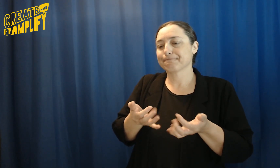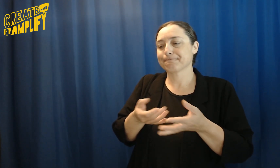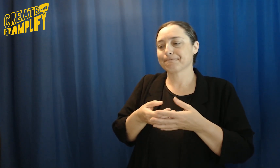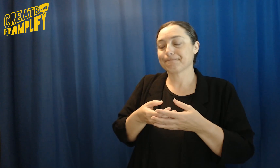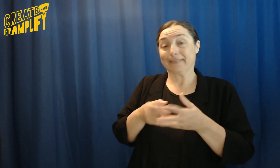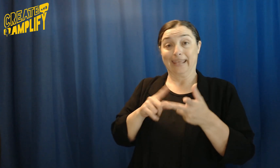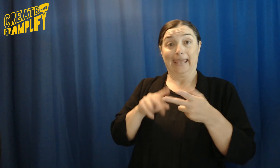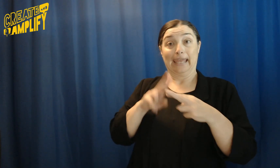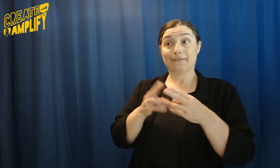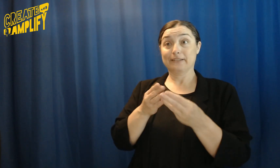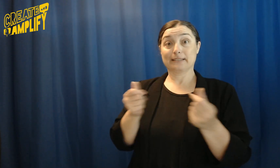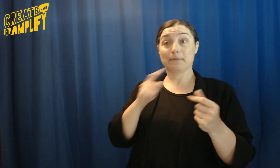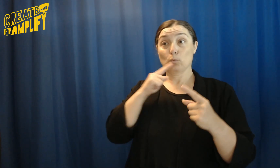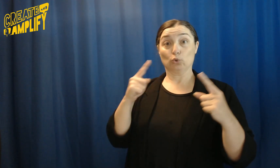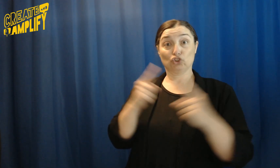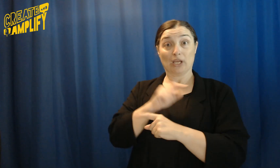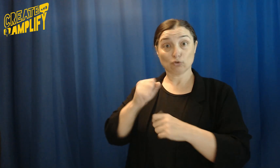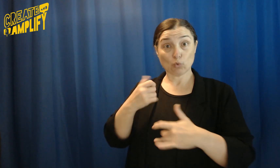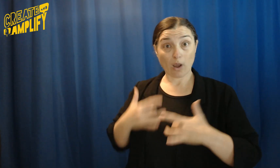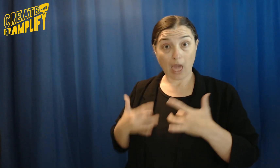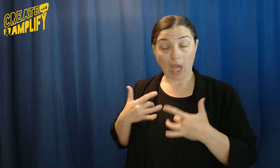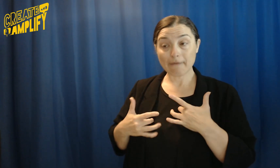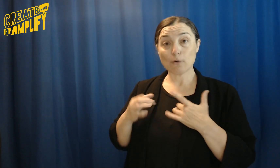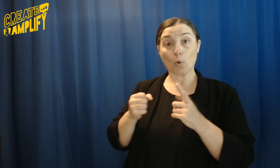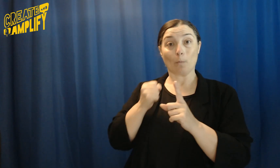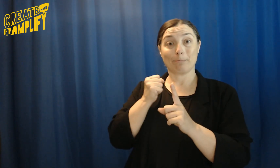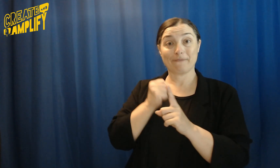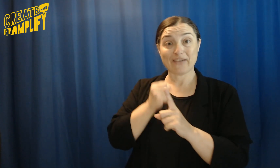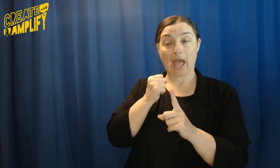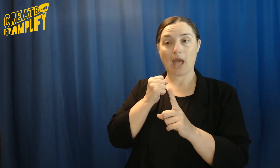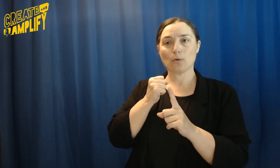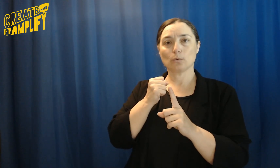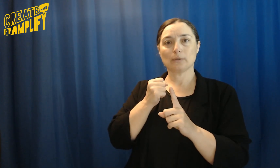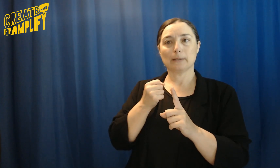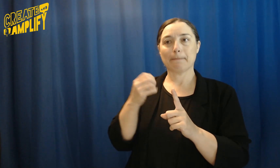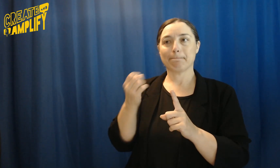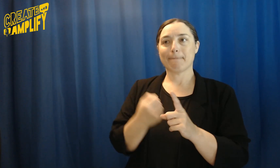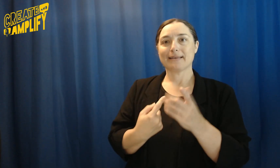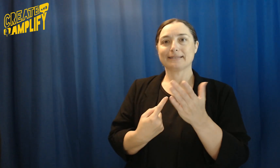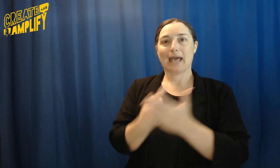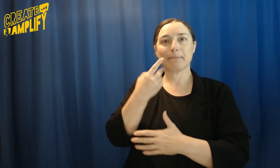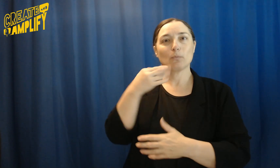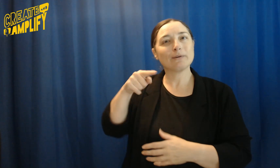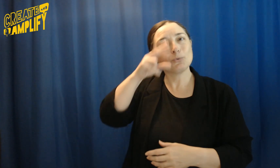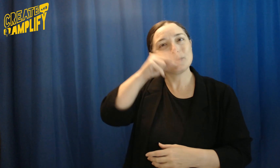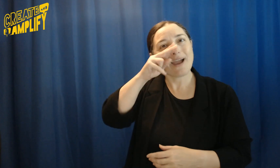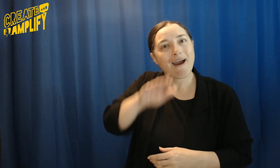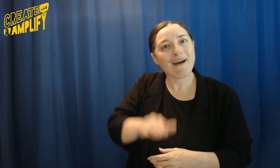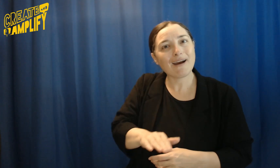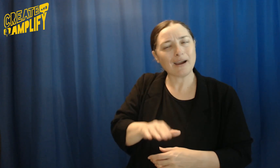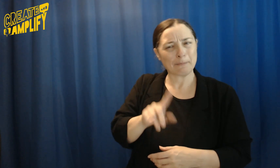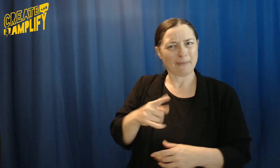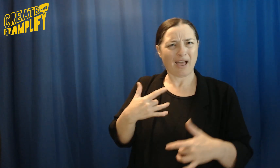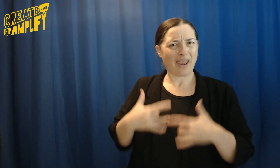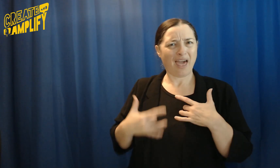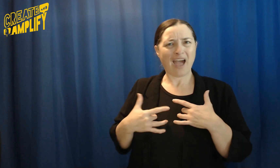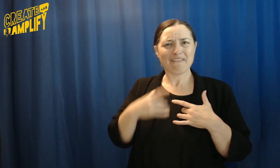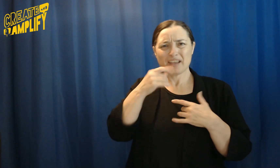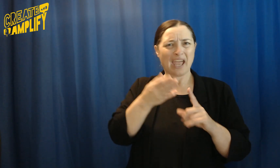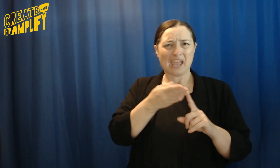or have a really profound effect on you, that it has to happen when you're really, really young. Life can take you in a variety of ways and